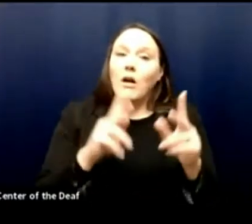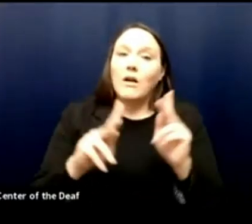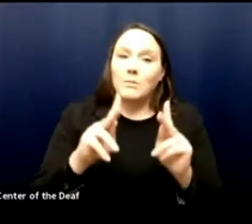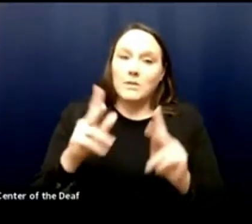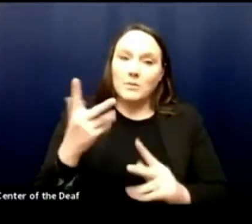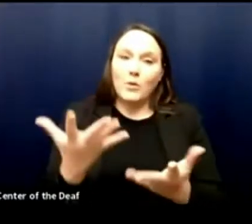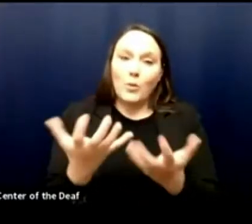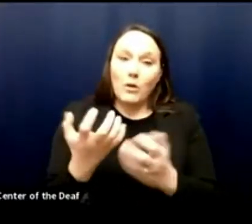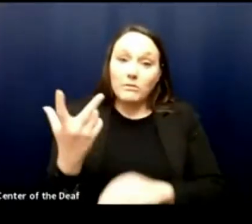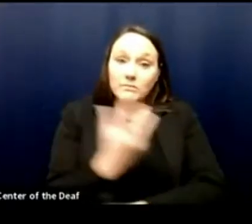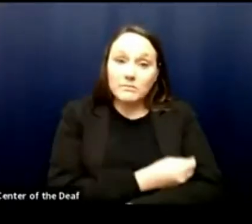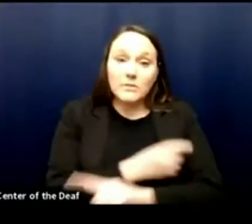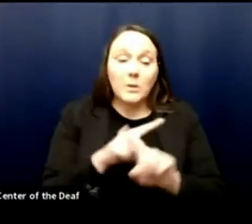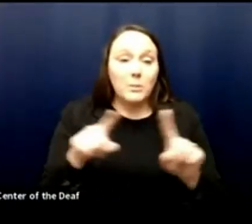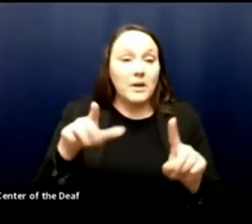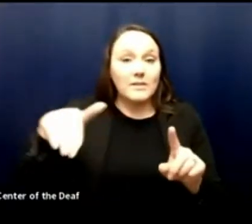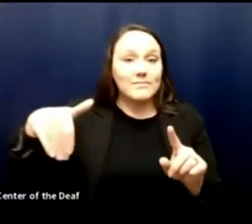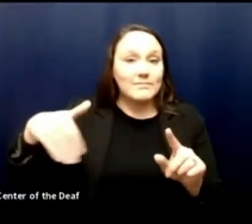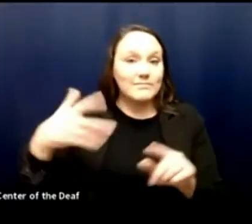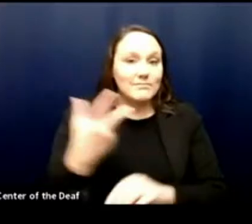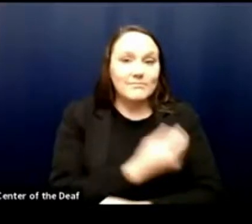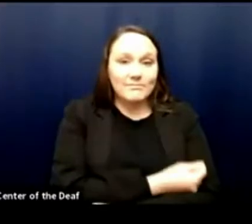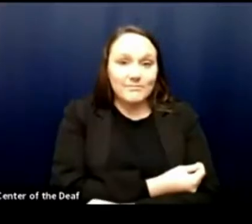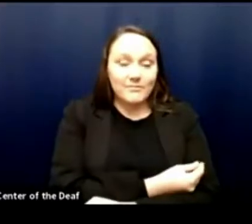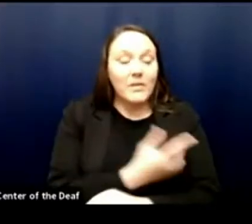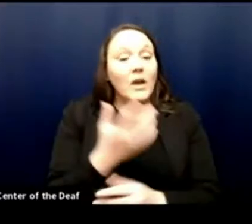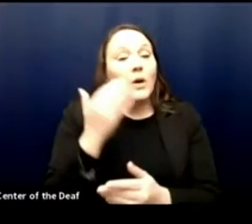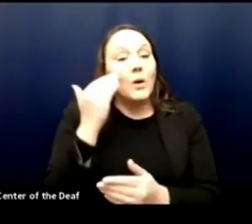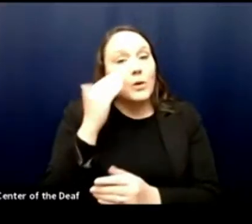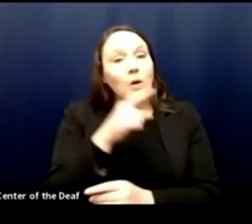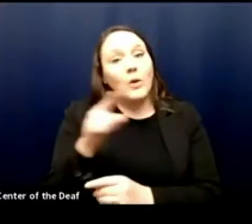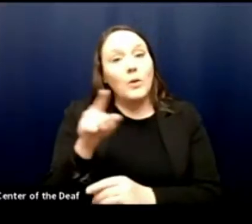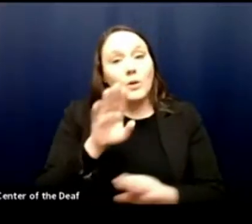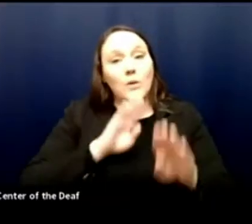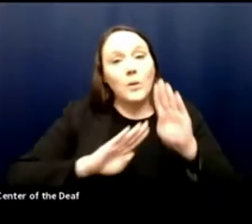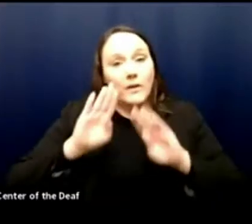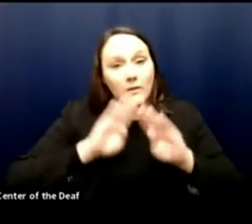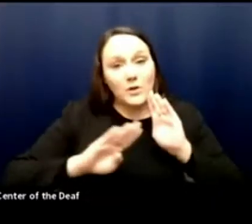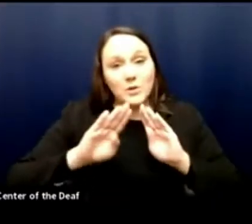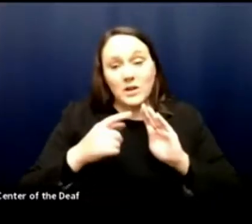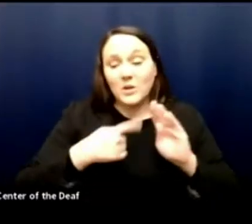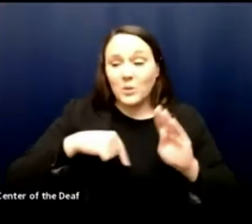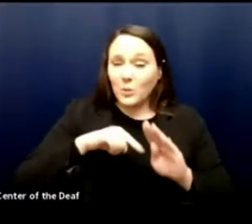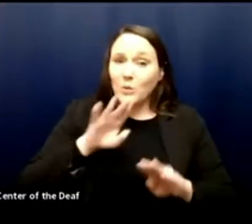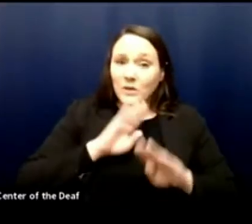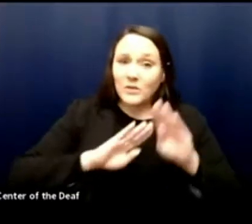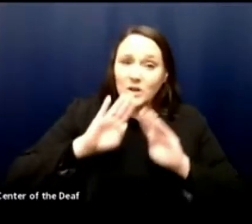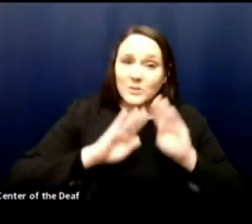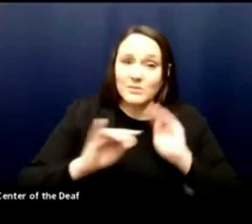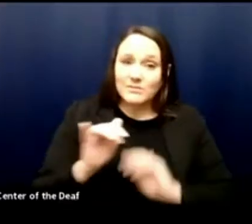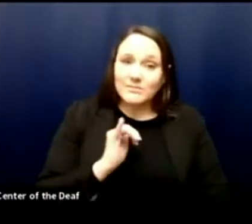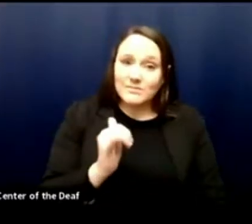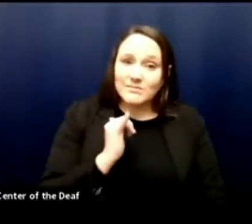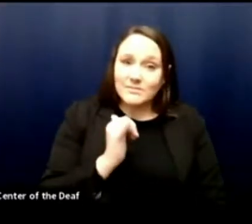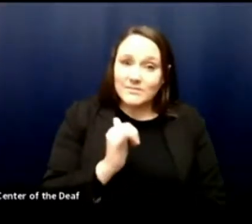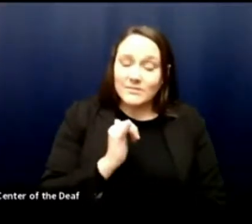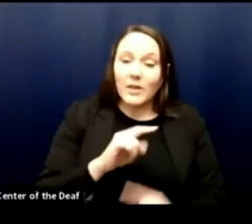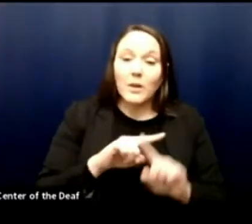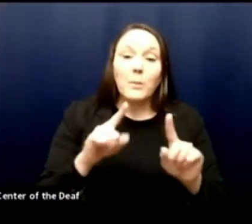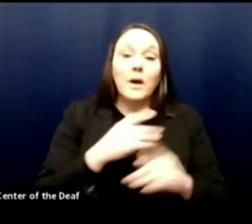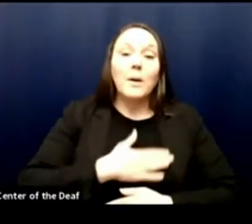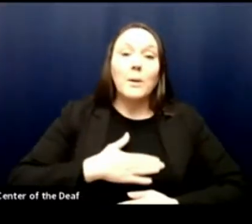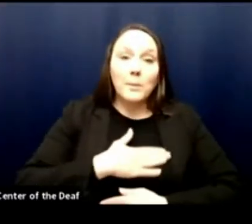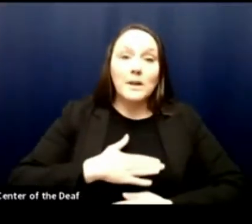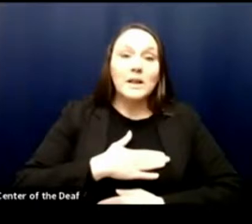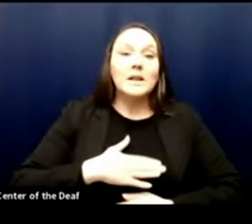it. And we know that you are frustrated, and we are too. But please hear me now. We are